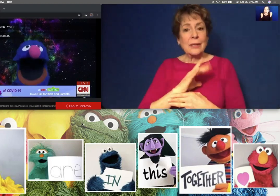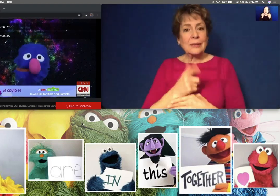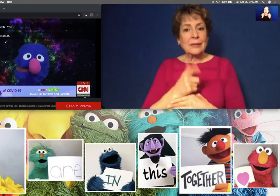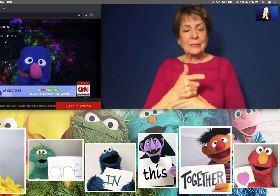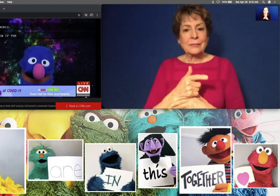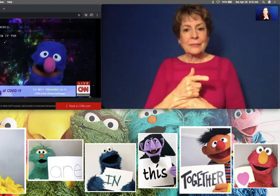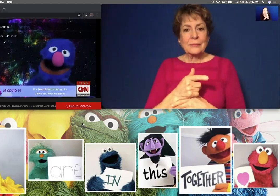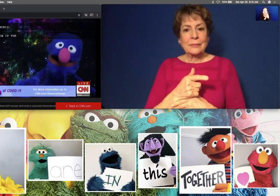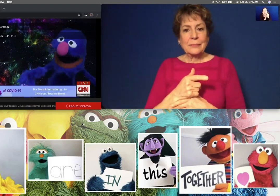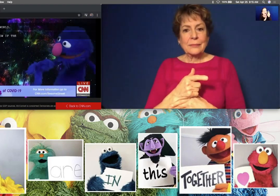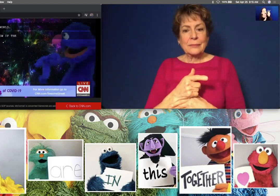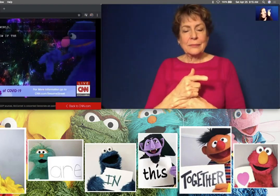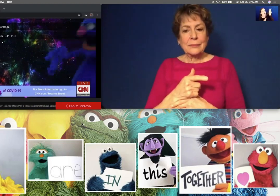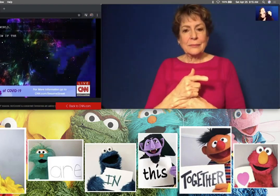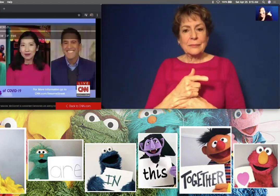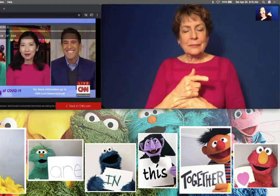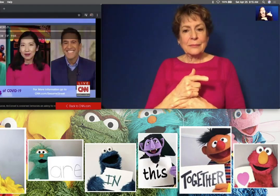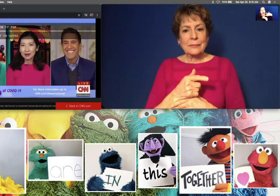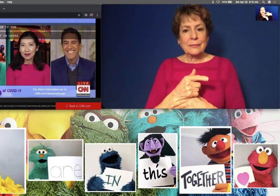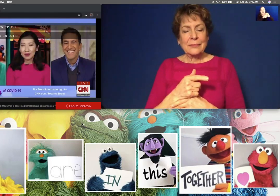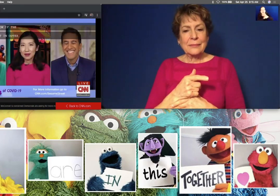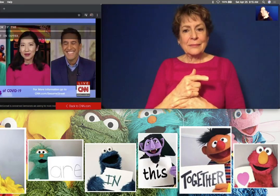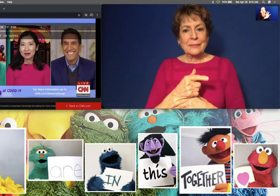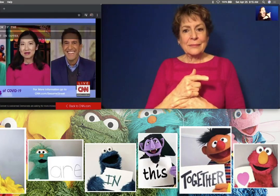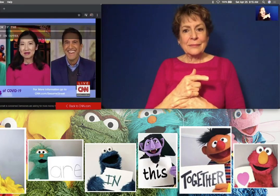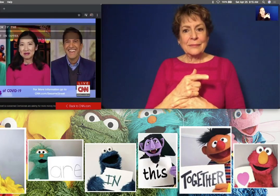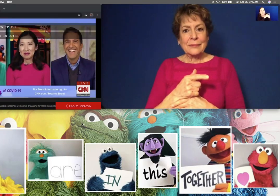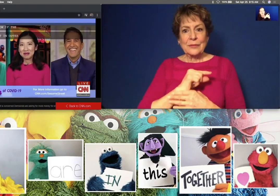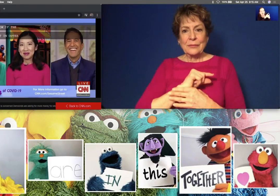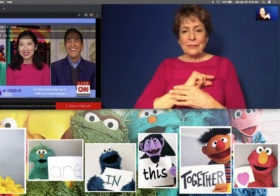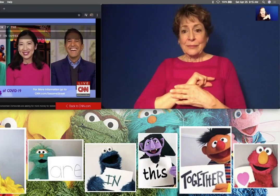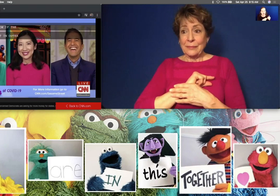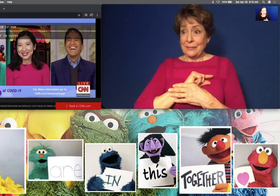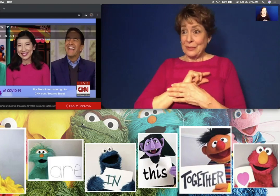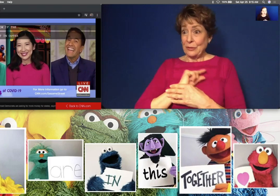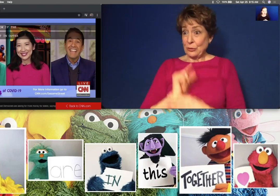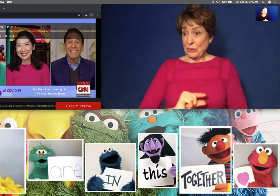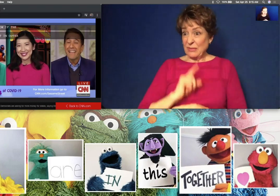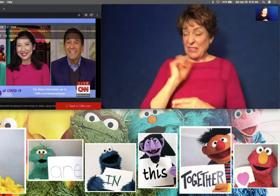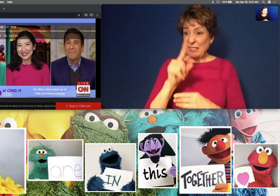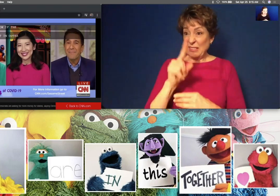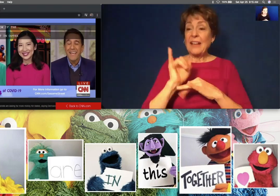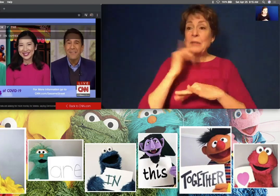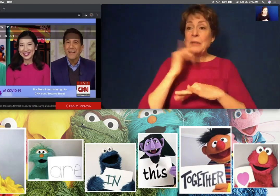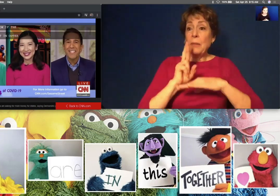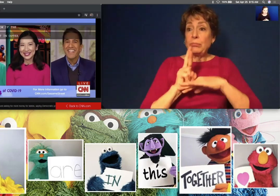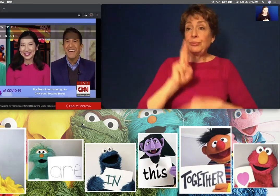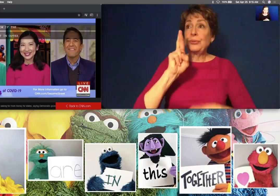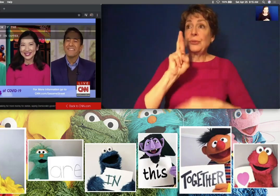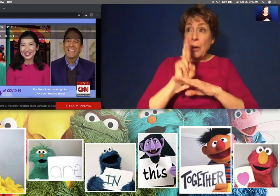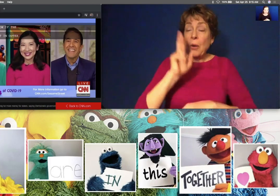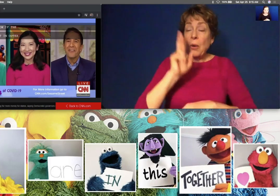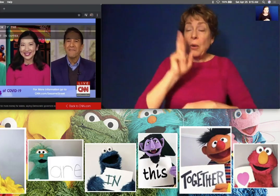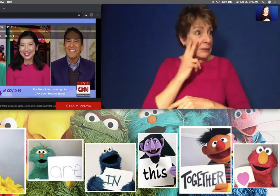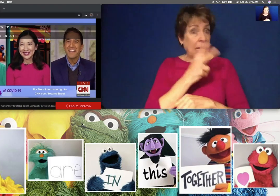if the coronavirus can exist in outer space. Whoa, whoa, whoa, whoa,